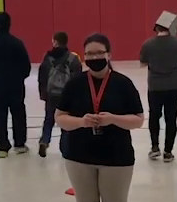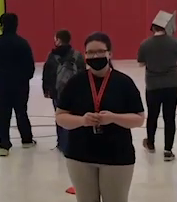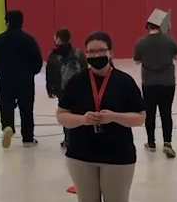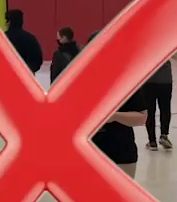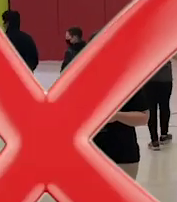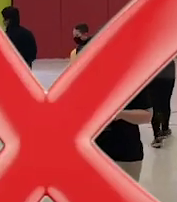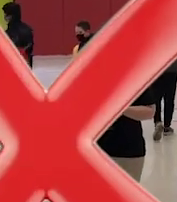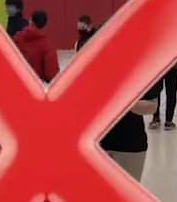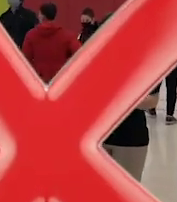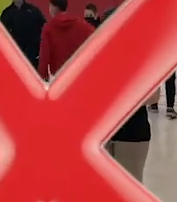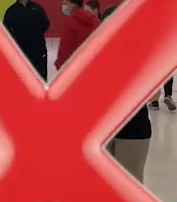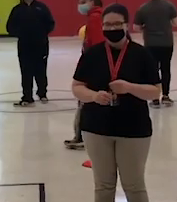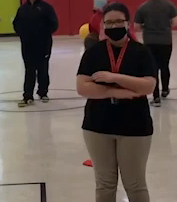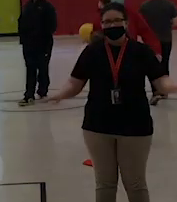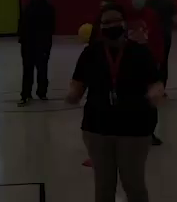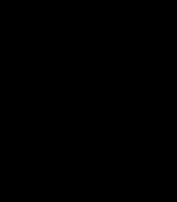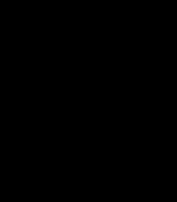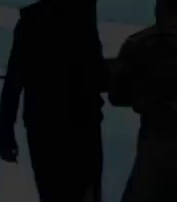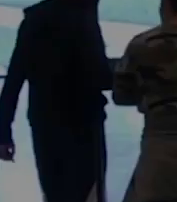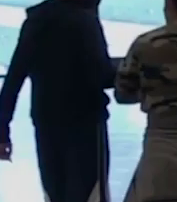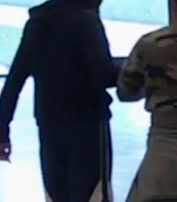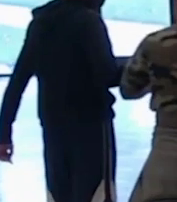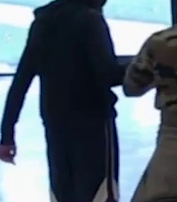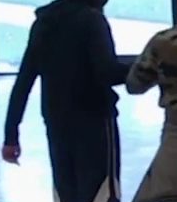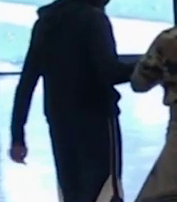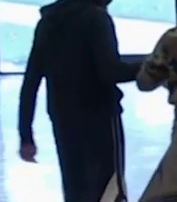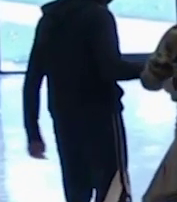Throwing a ball at someone is not an appropriate way.